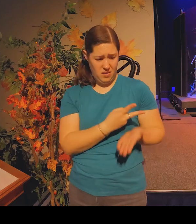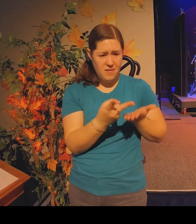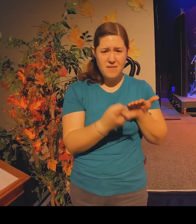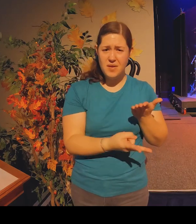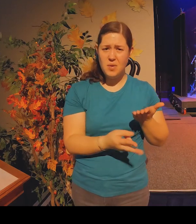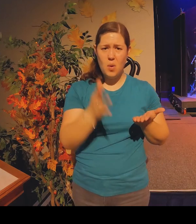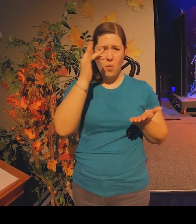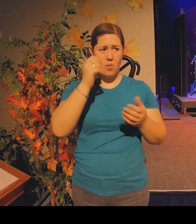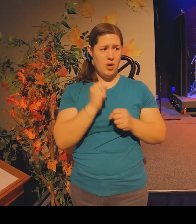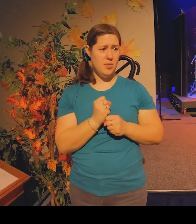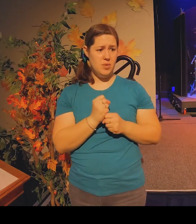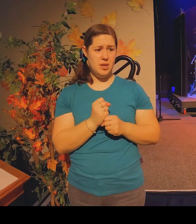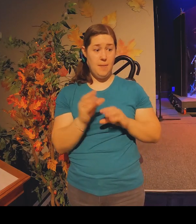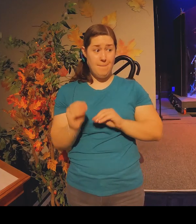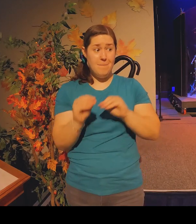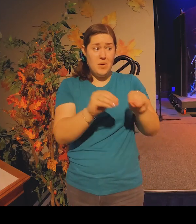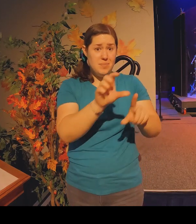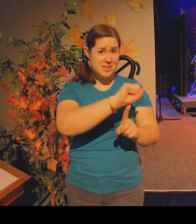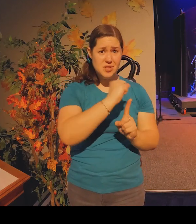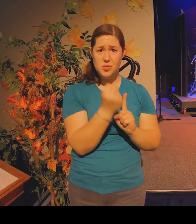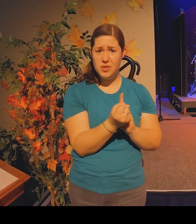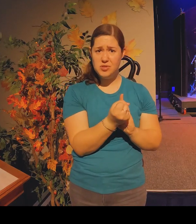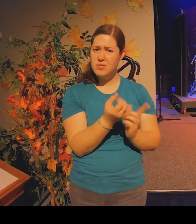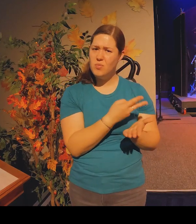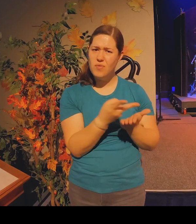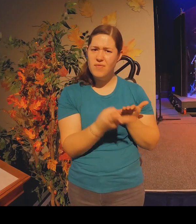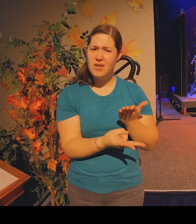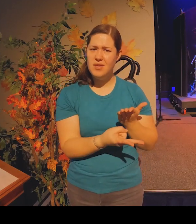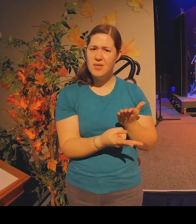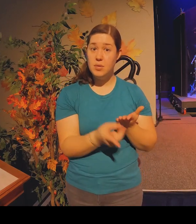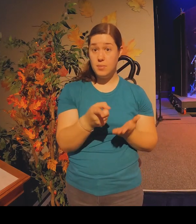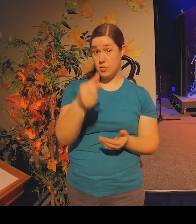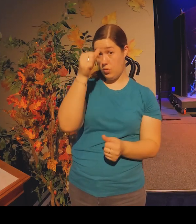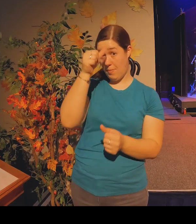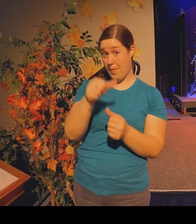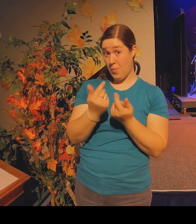set up Paul to fail? But do you remember what happened?